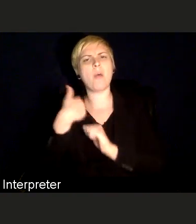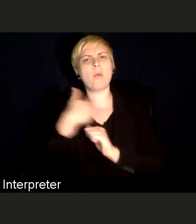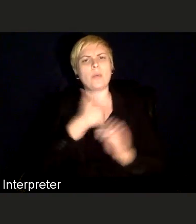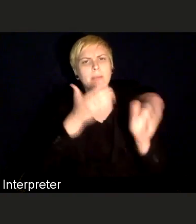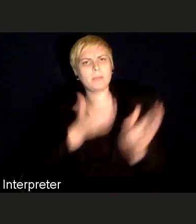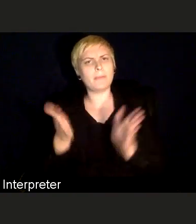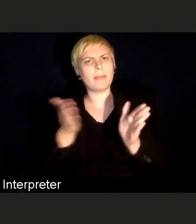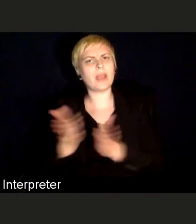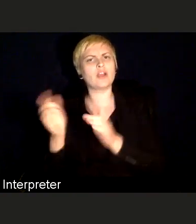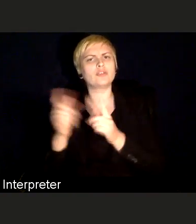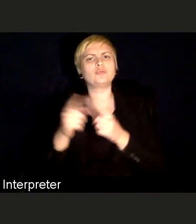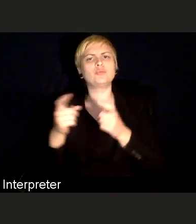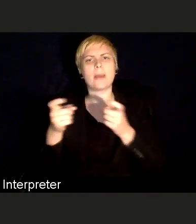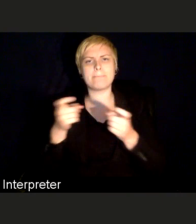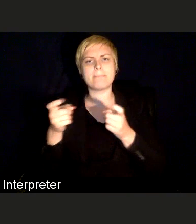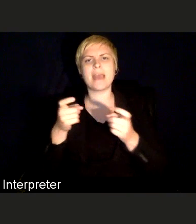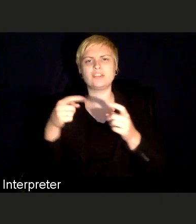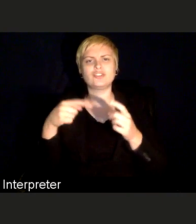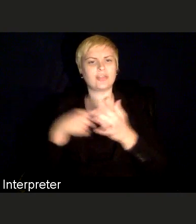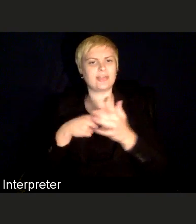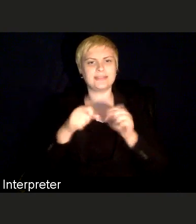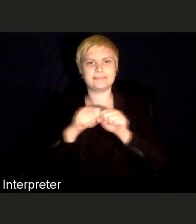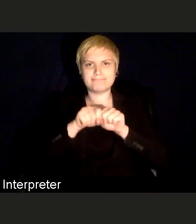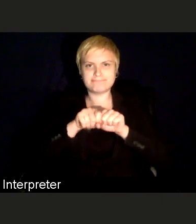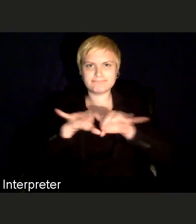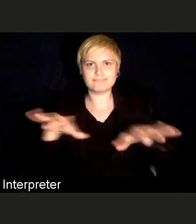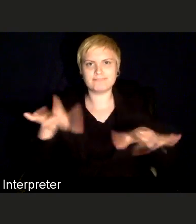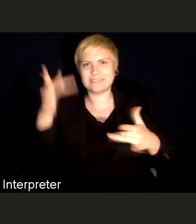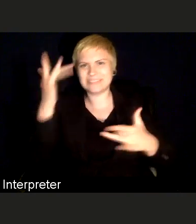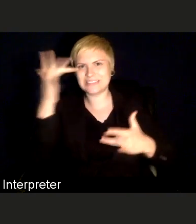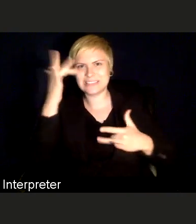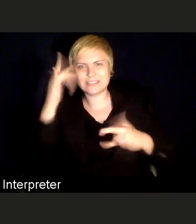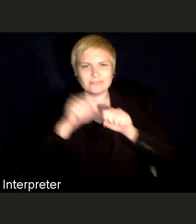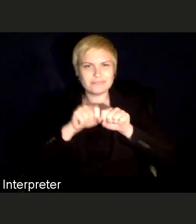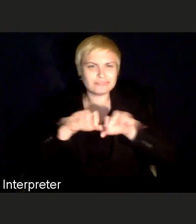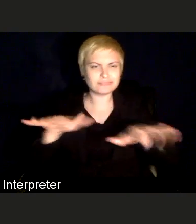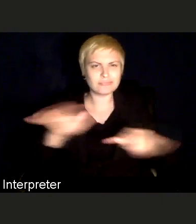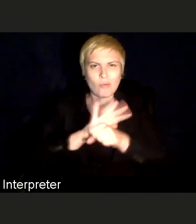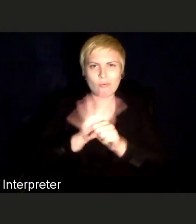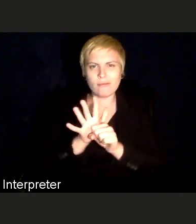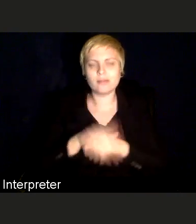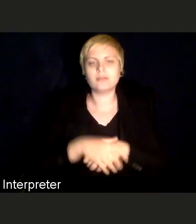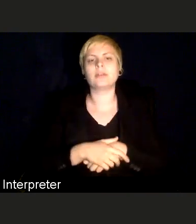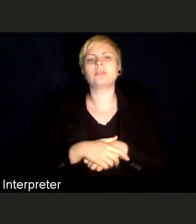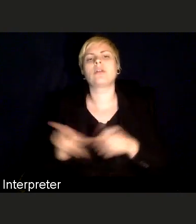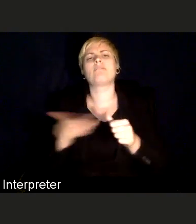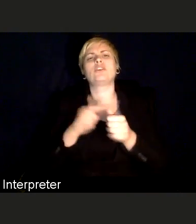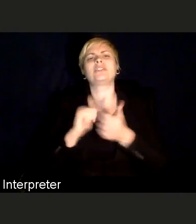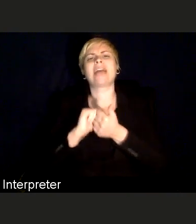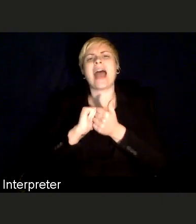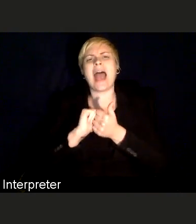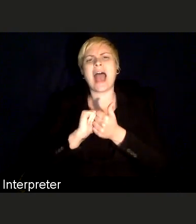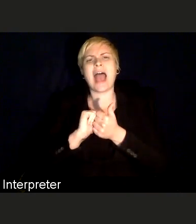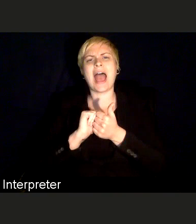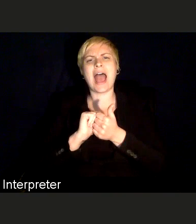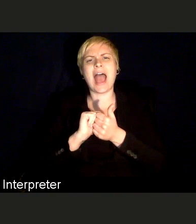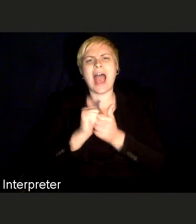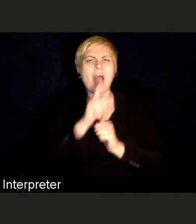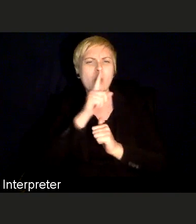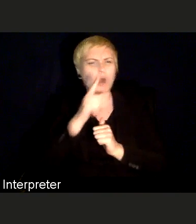this pandemic. First and foremost, the one question is, how well are our hospitals being prepared for this